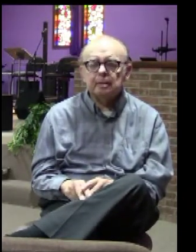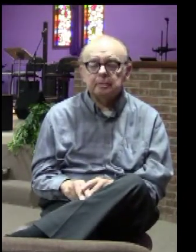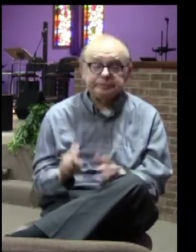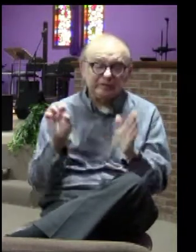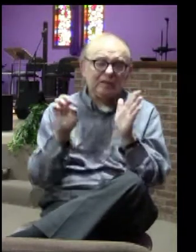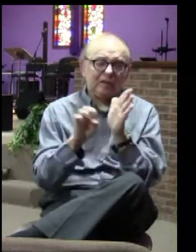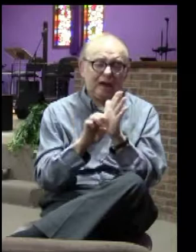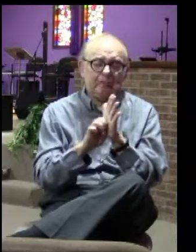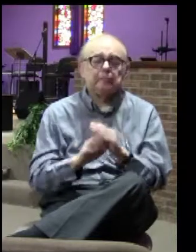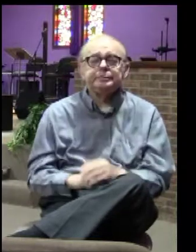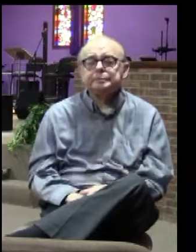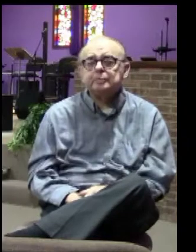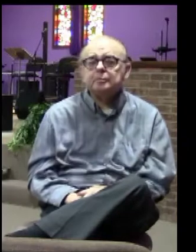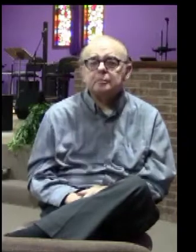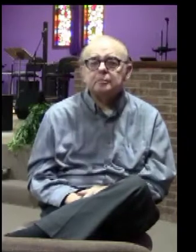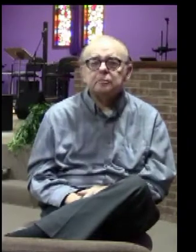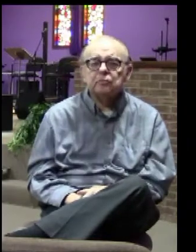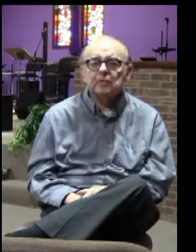For instance,